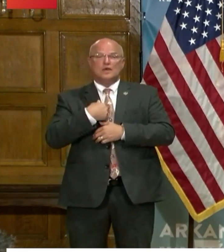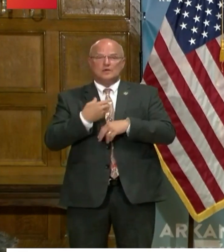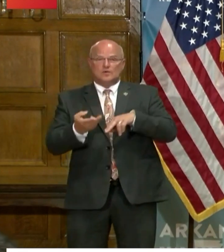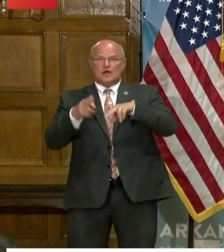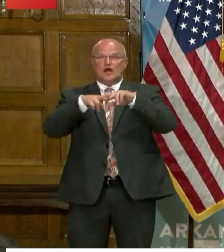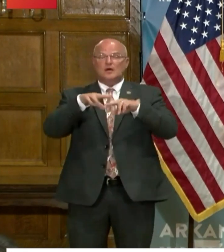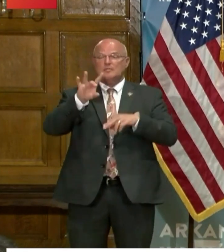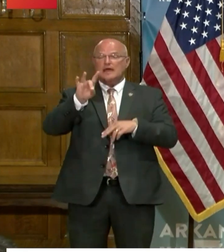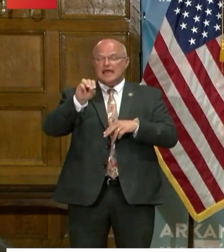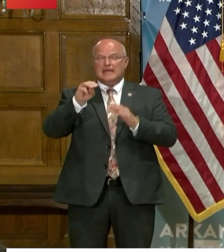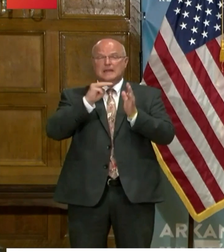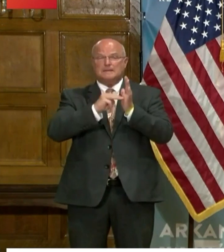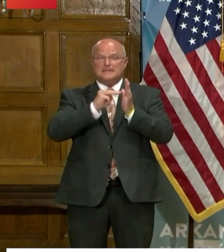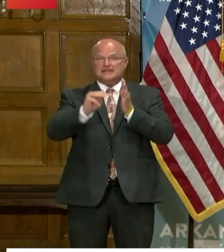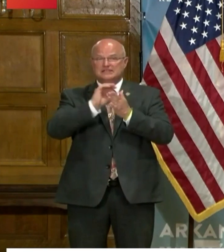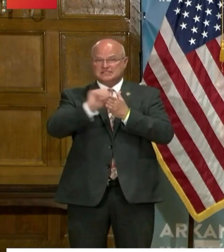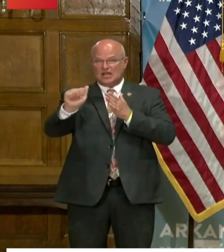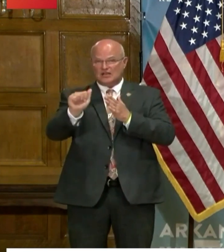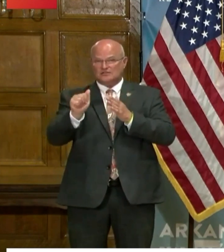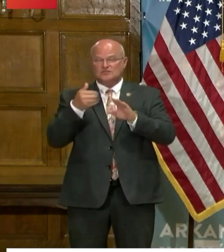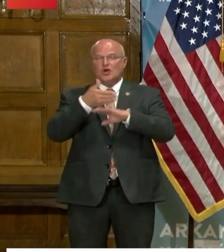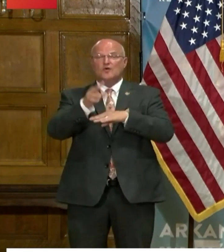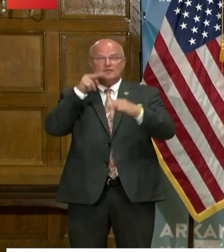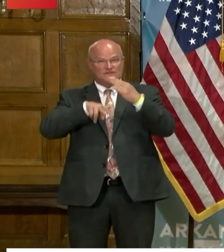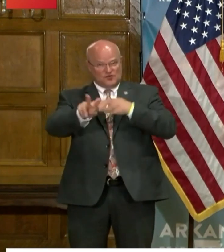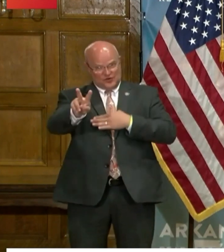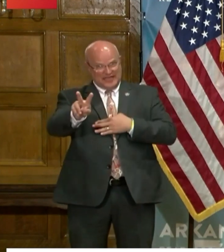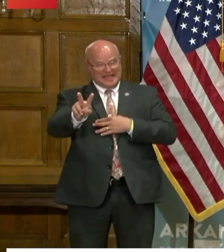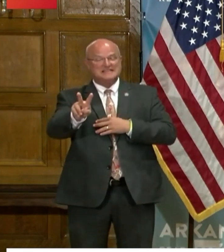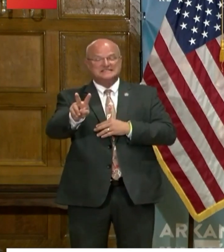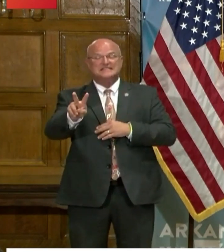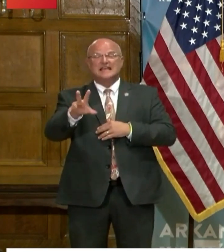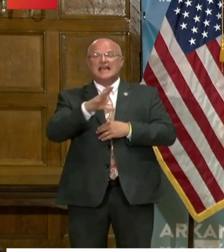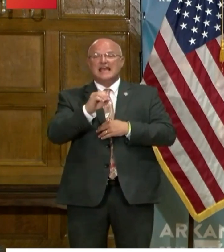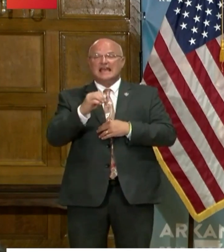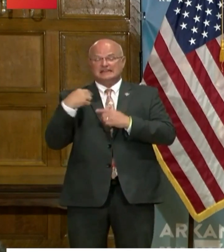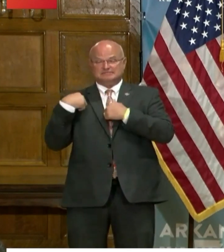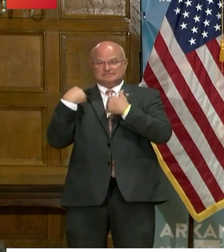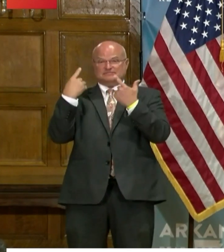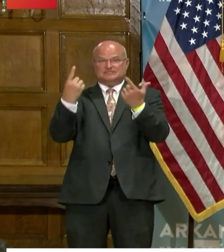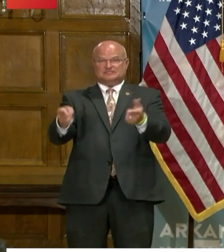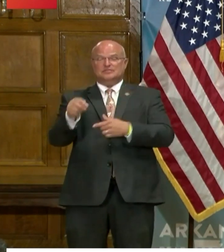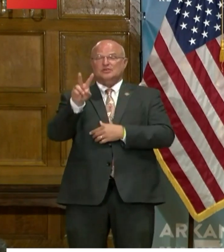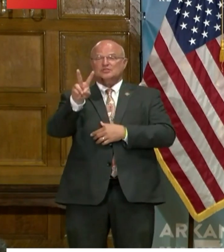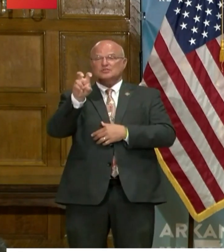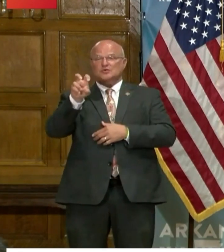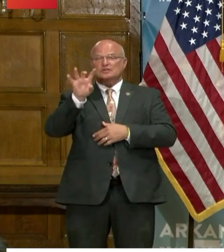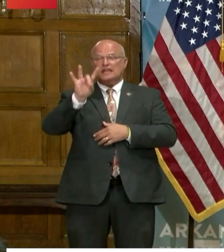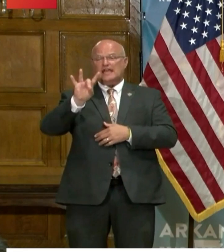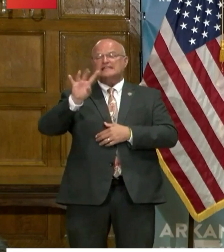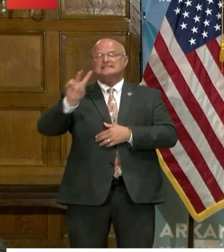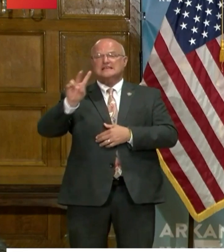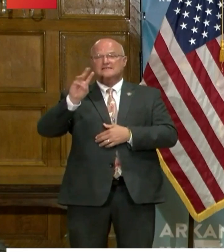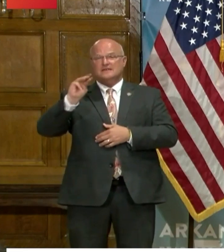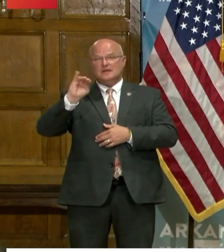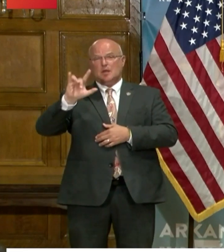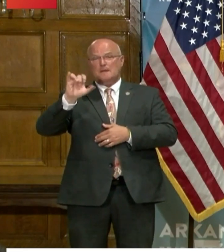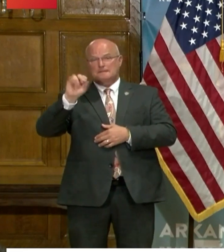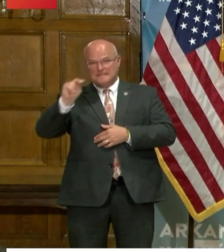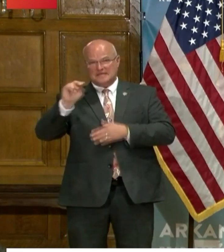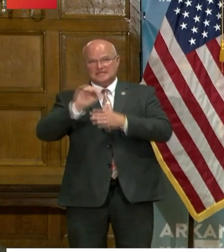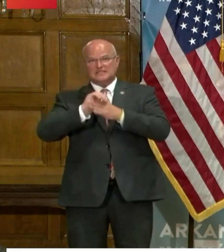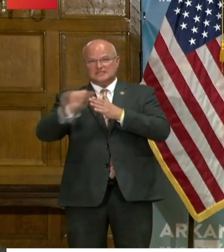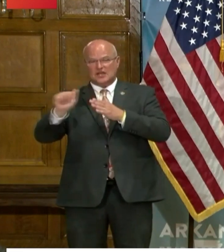up $80 million over the revised forecast. And year to date, we're up $287 million over